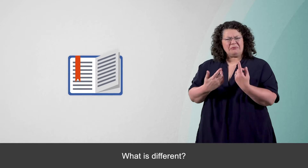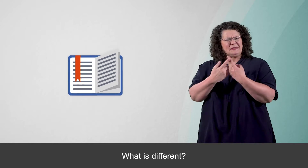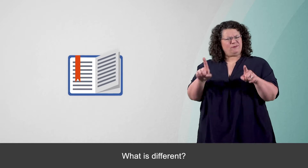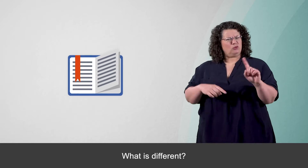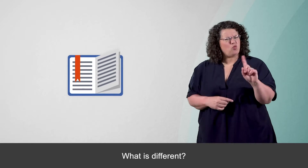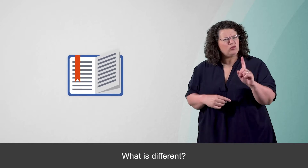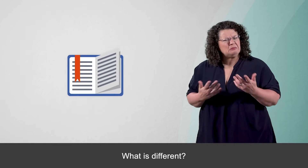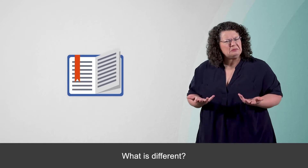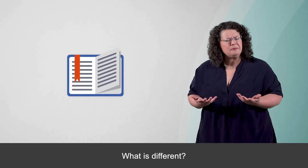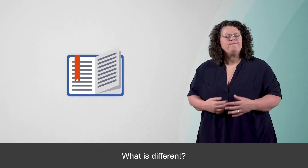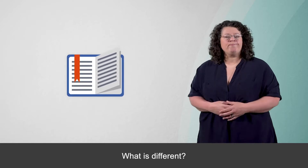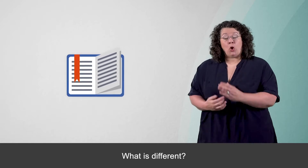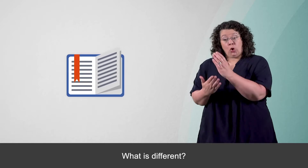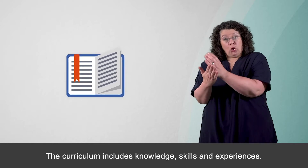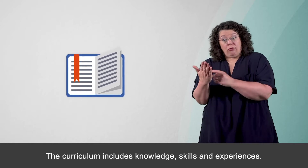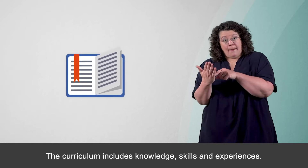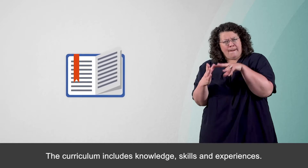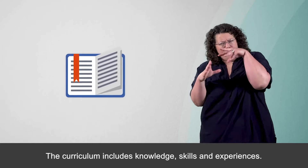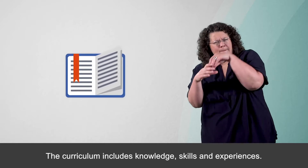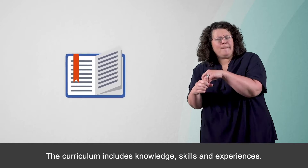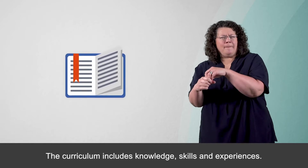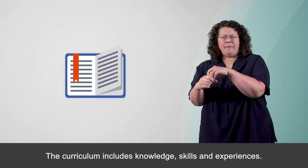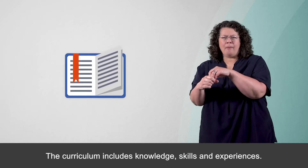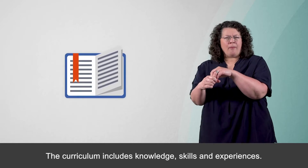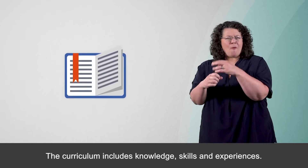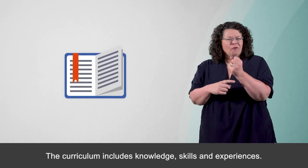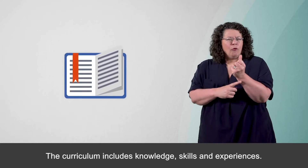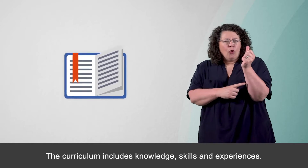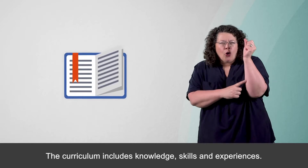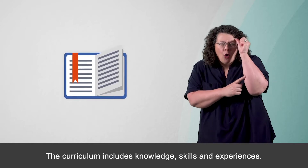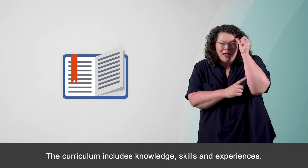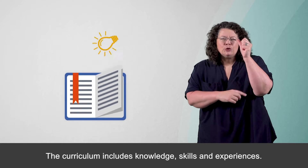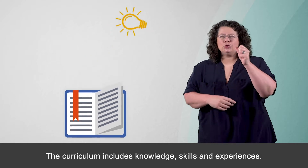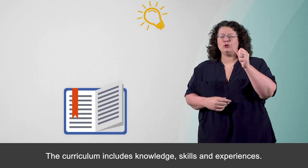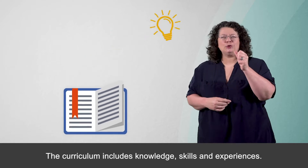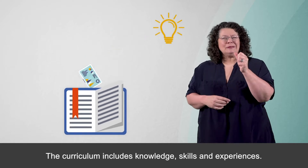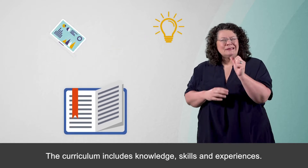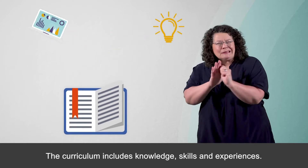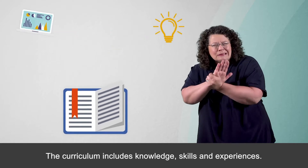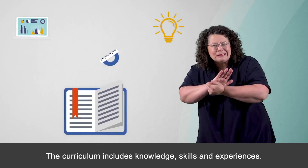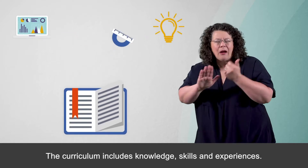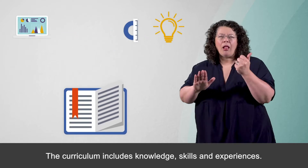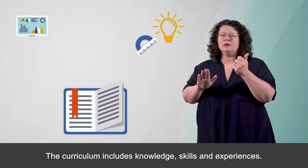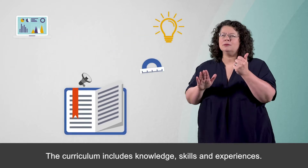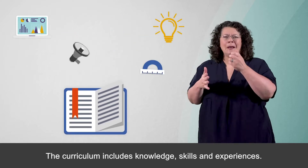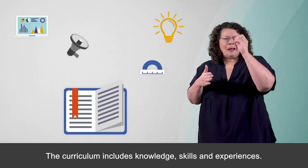What is different? The curriculum includes knowledge, skills, and